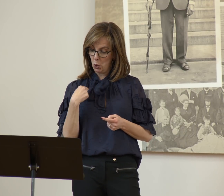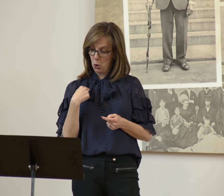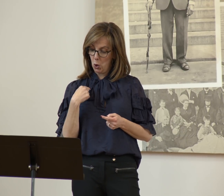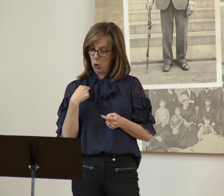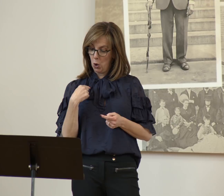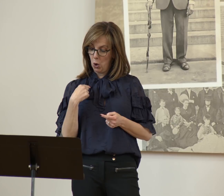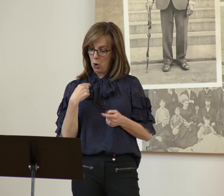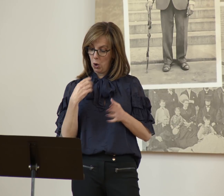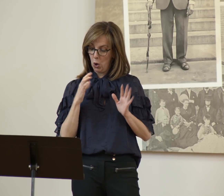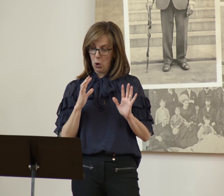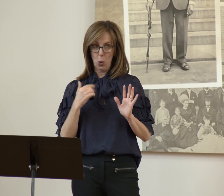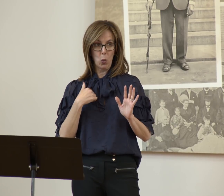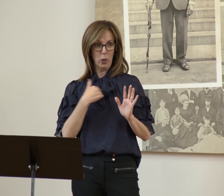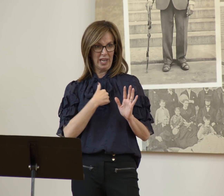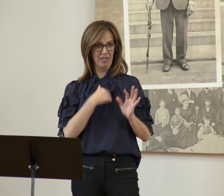He was always very dear to us,